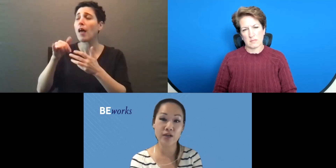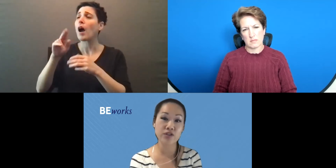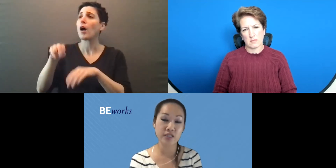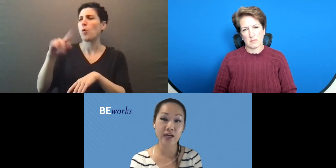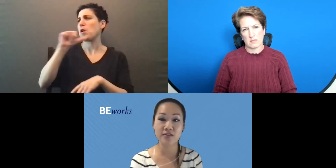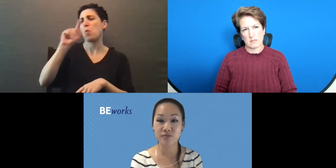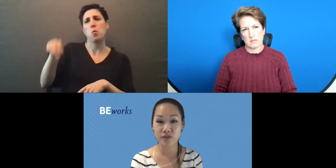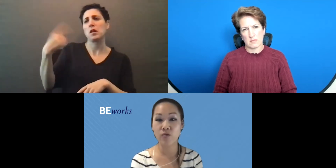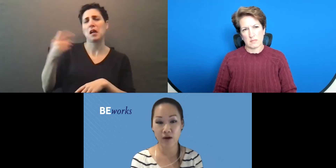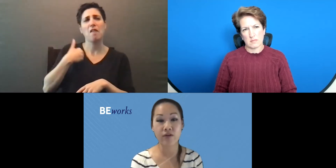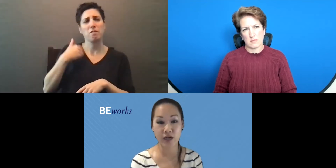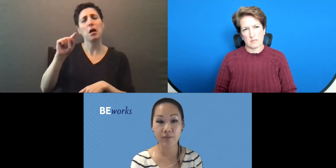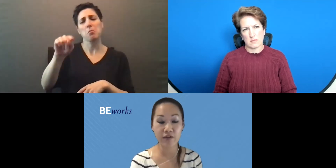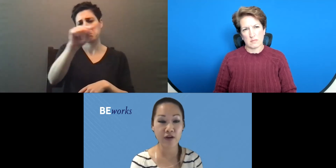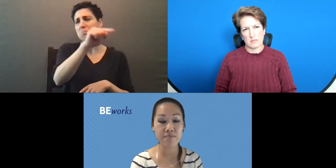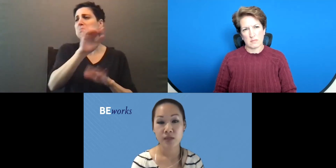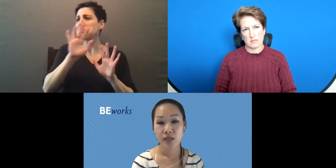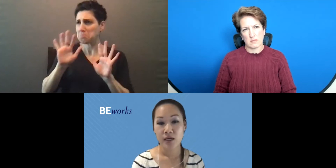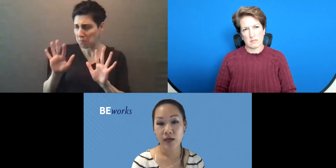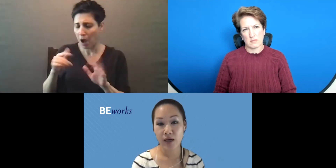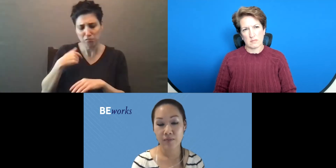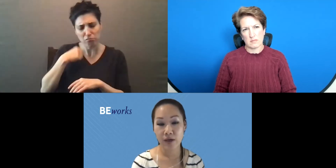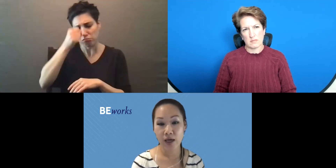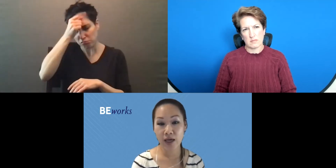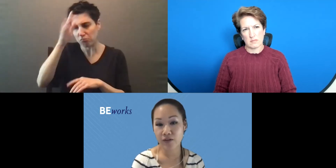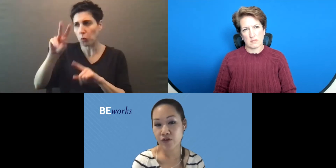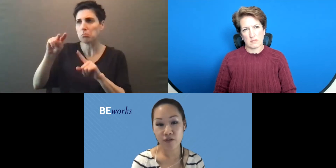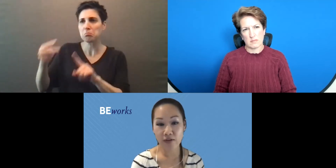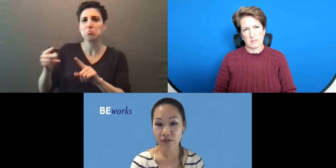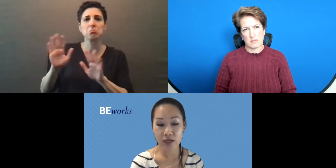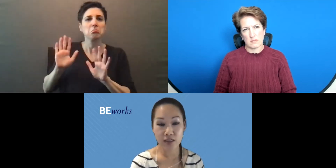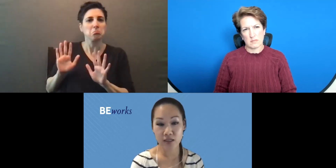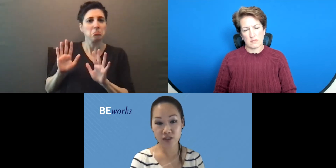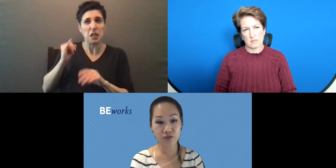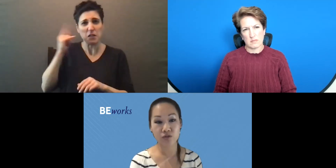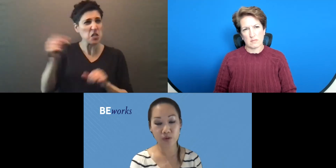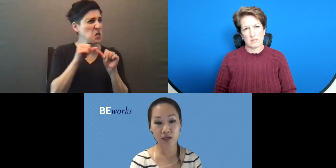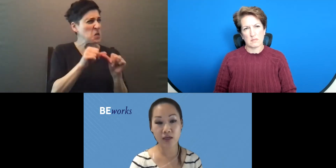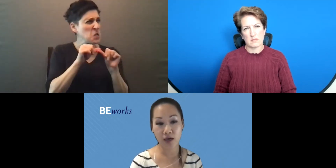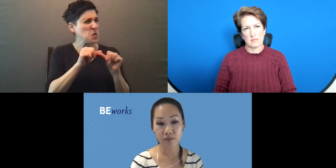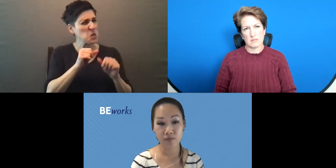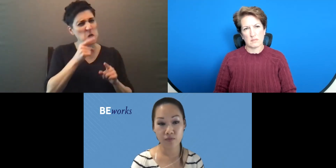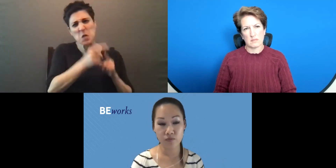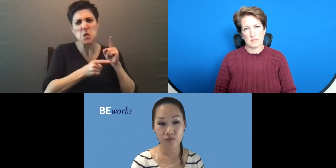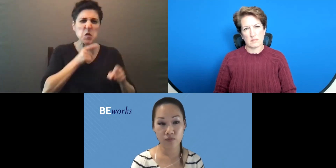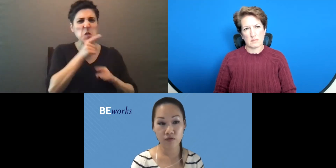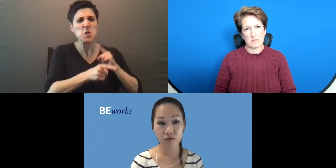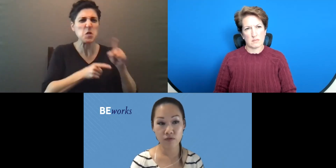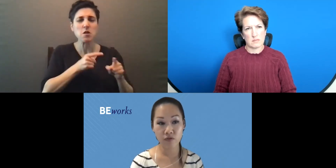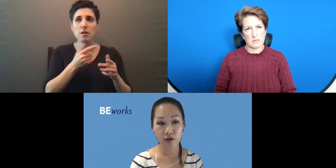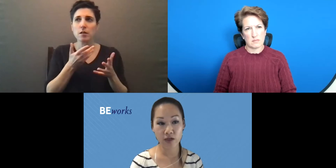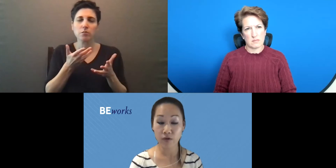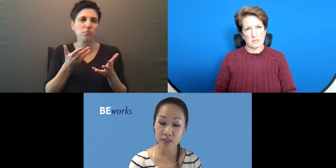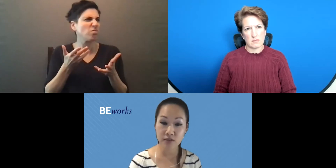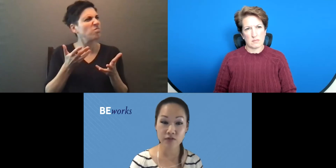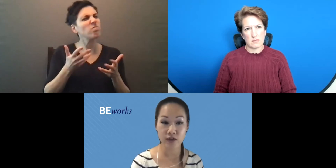you understand, where they're coming from. And if you find that they continue to be